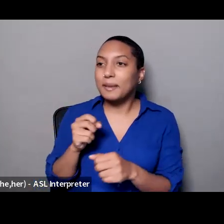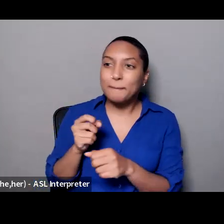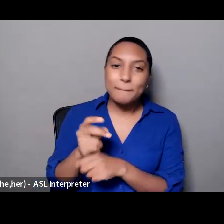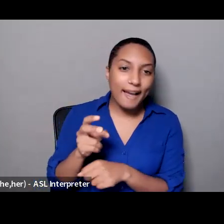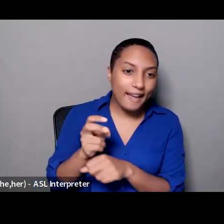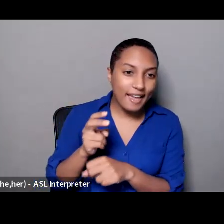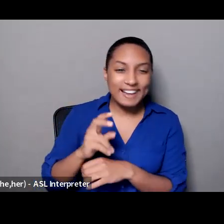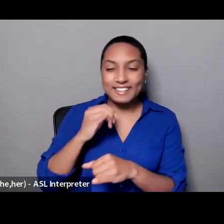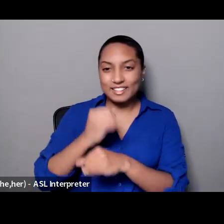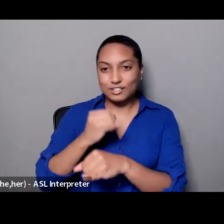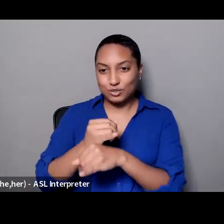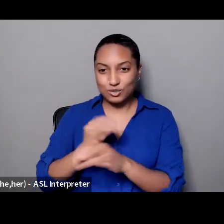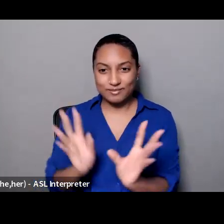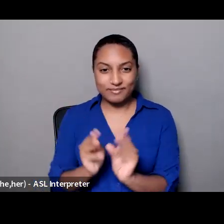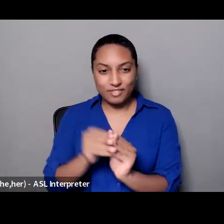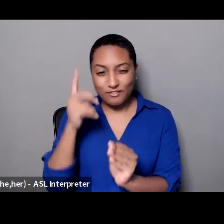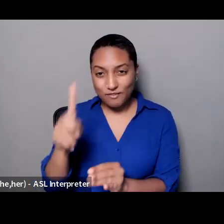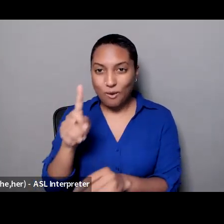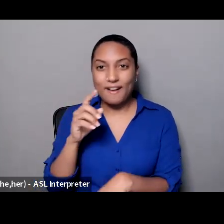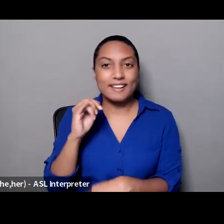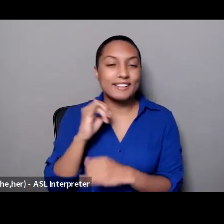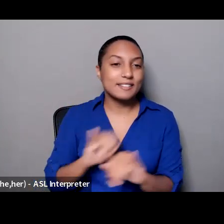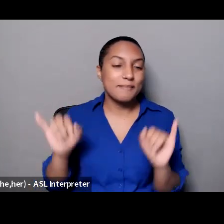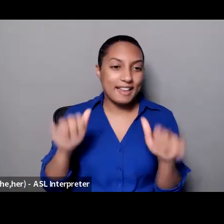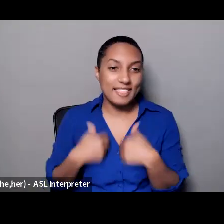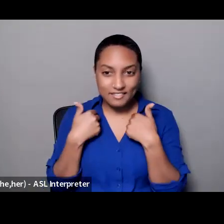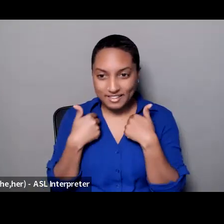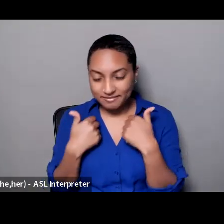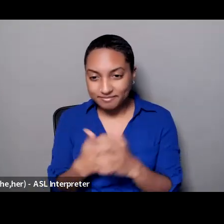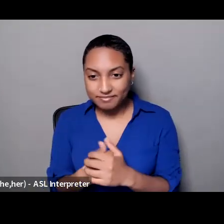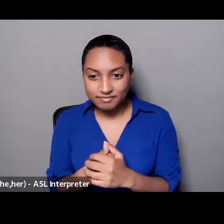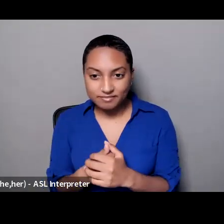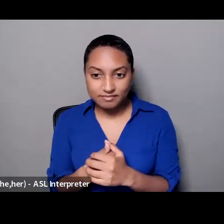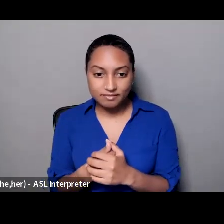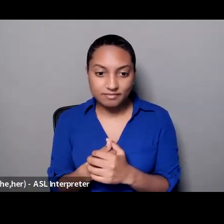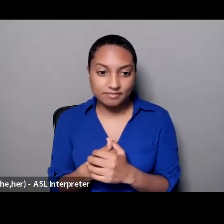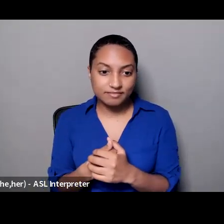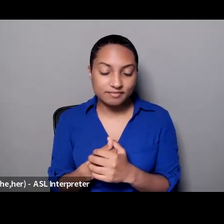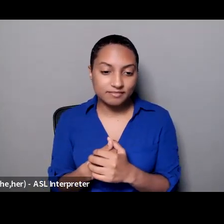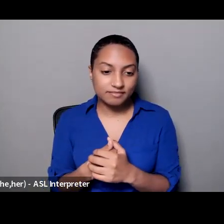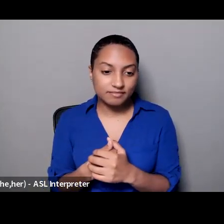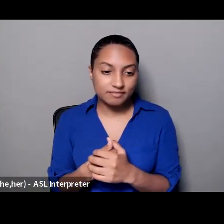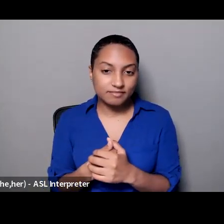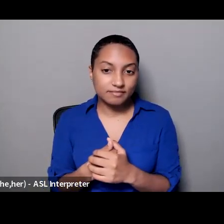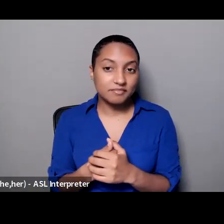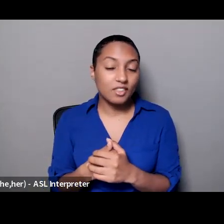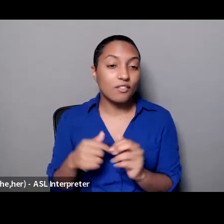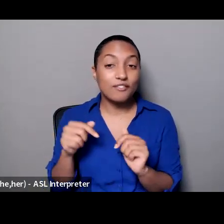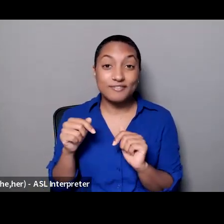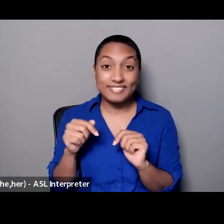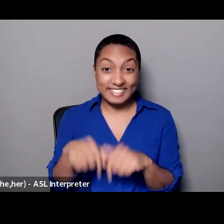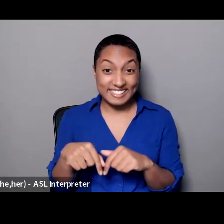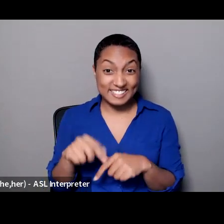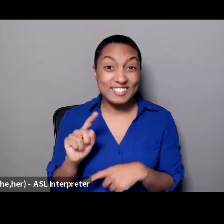Living. And for this first institute, we'll have another one in 2